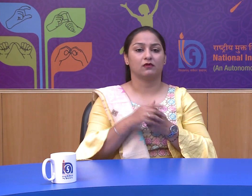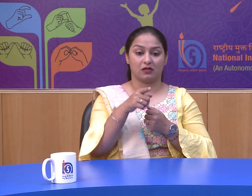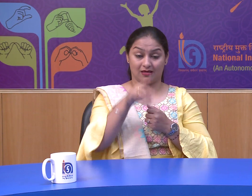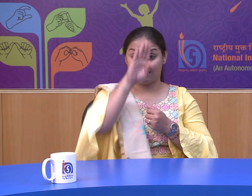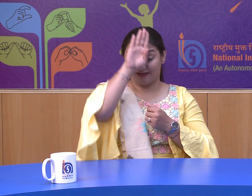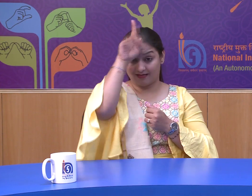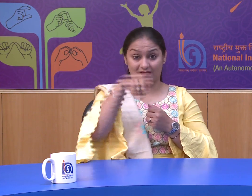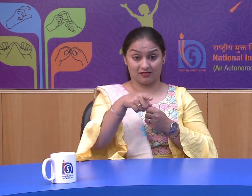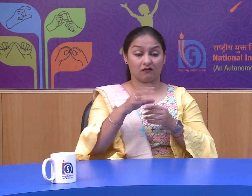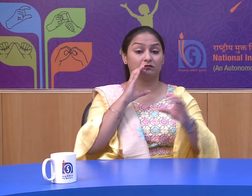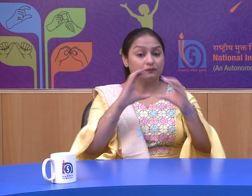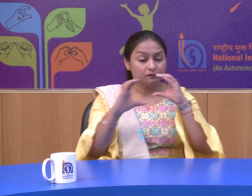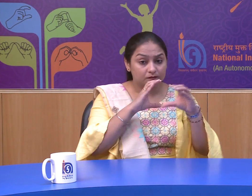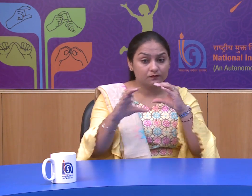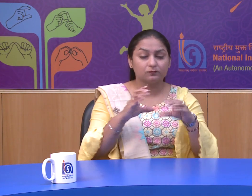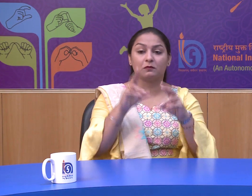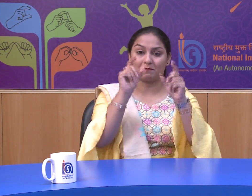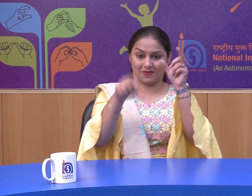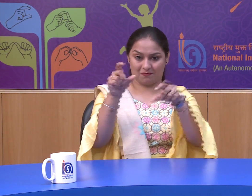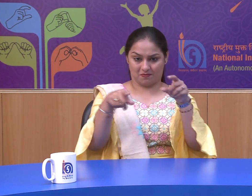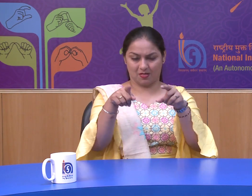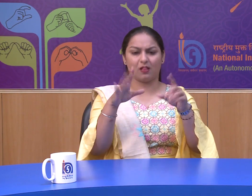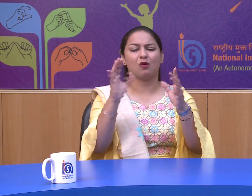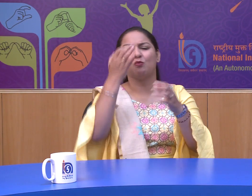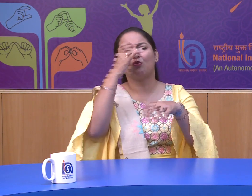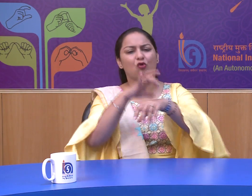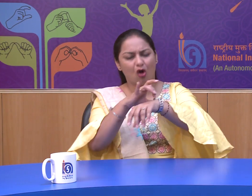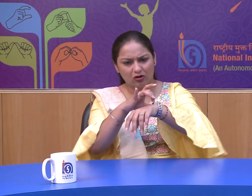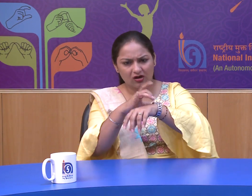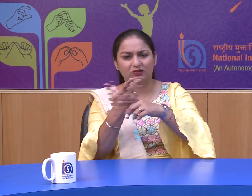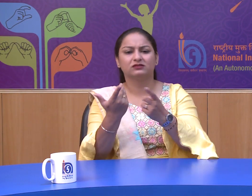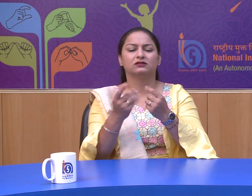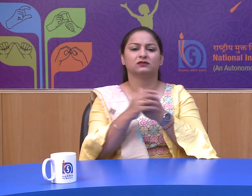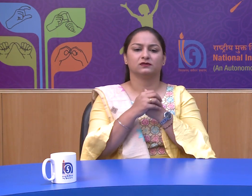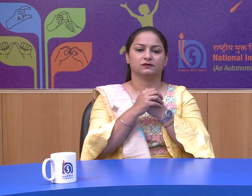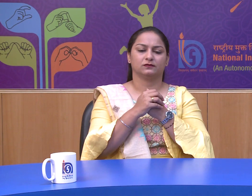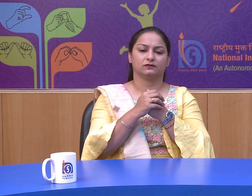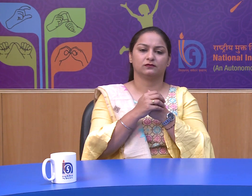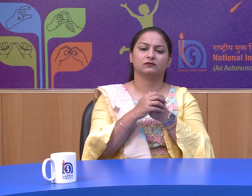consults the physicians or the ascetics.